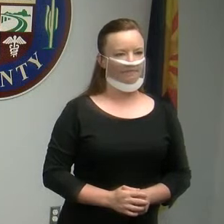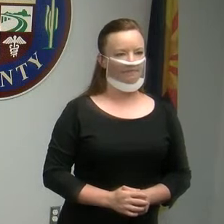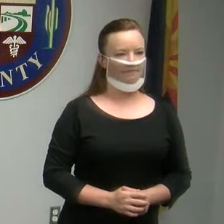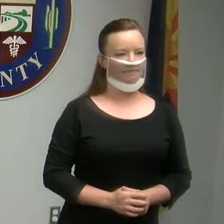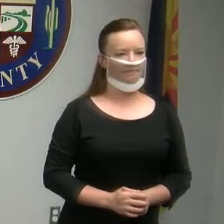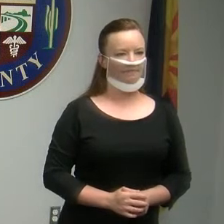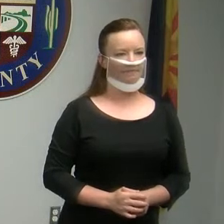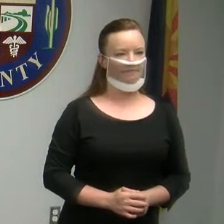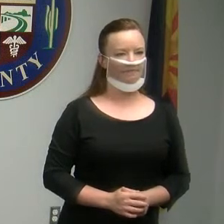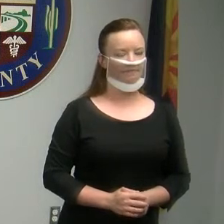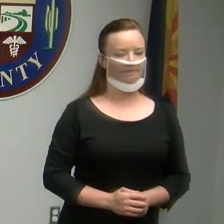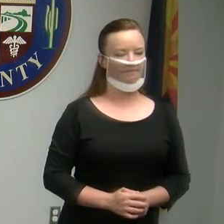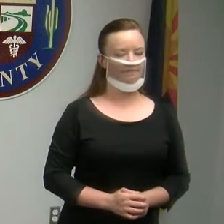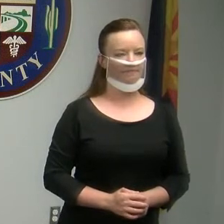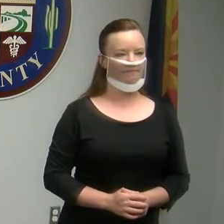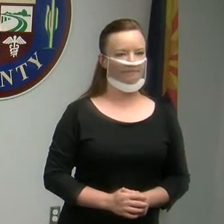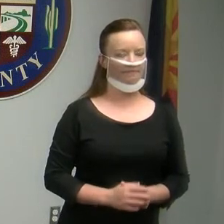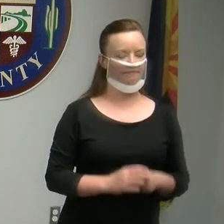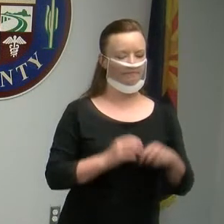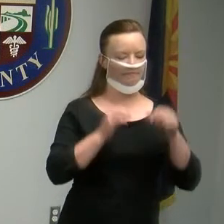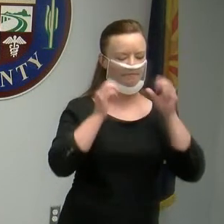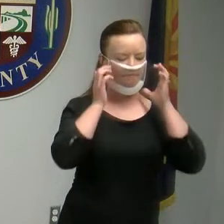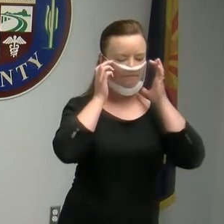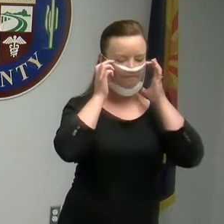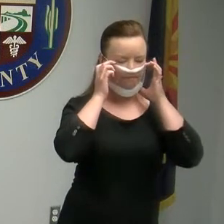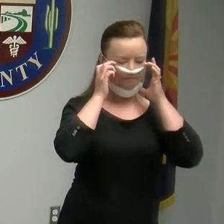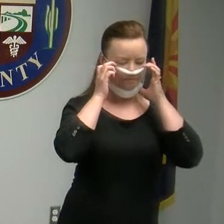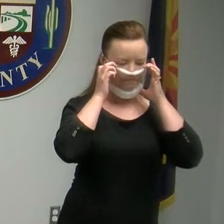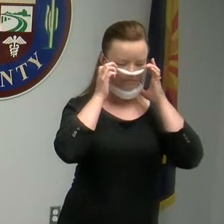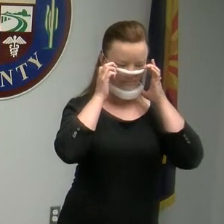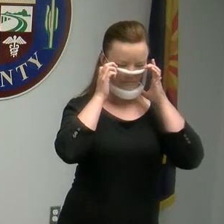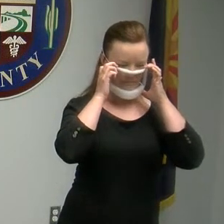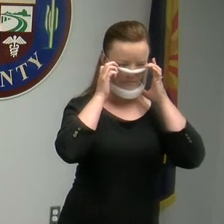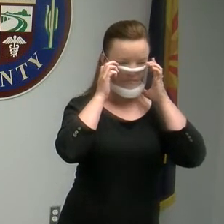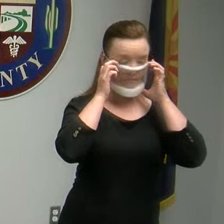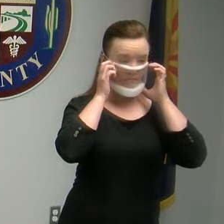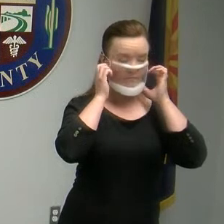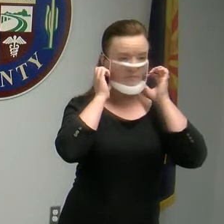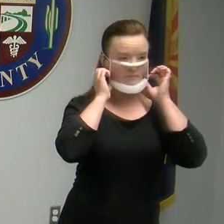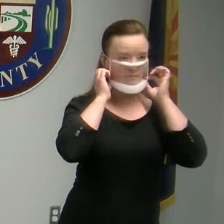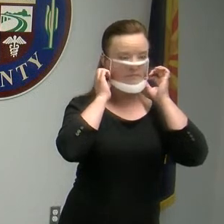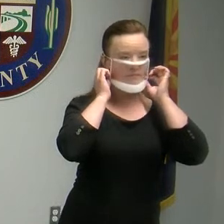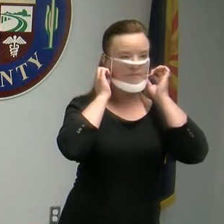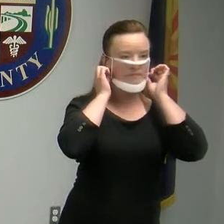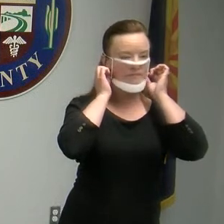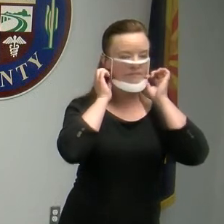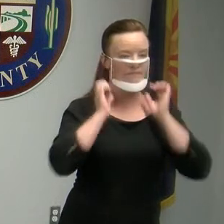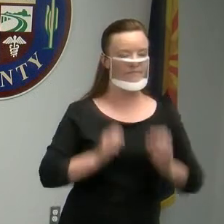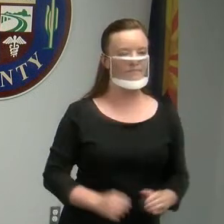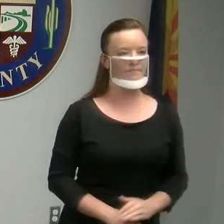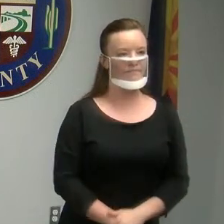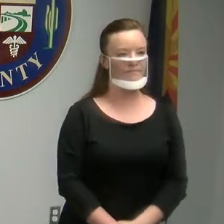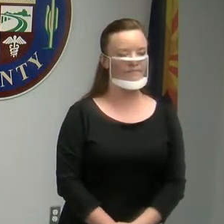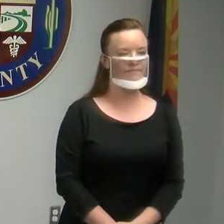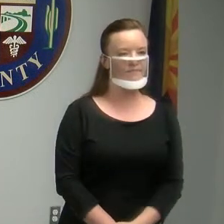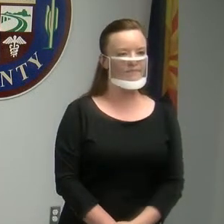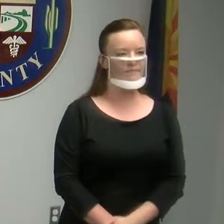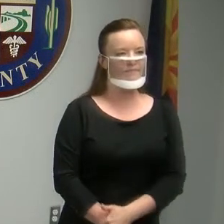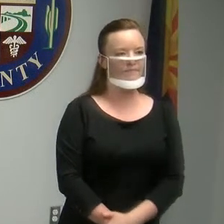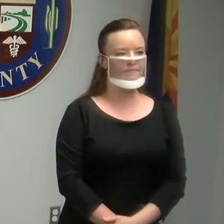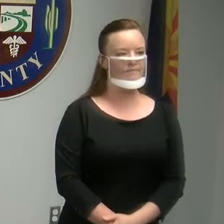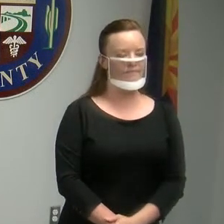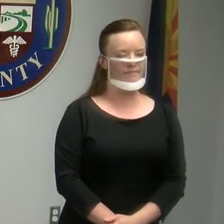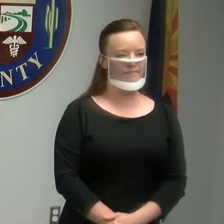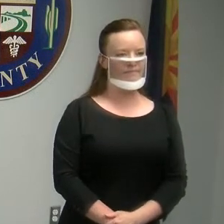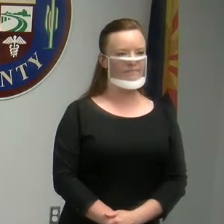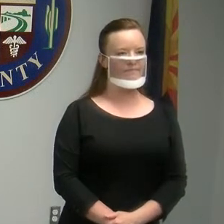Otra de las preguntas que se nos hace frecuentemente es que se reciben quizás la gente llamadas de parte de Salud Pública diciendo que